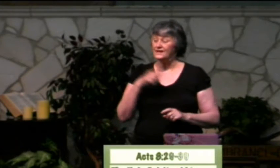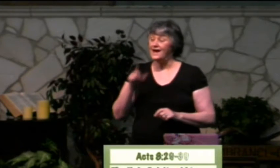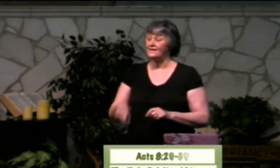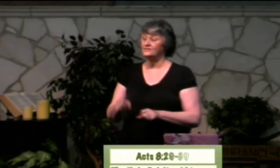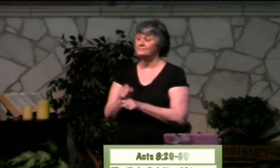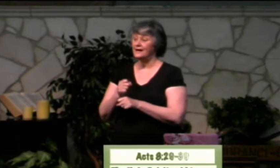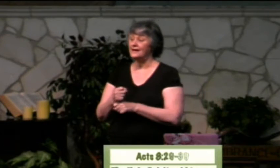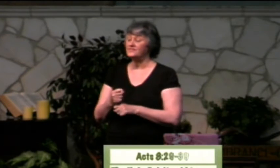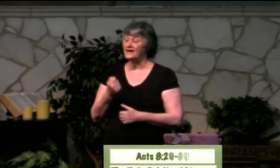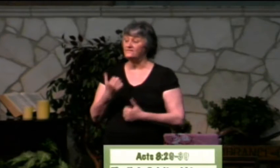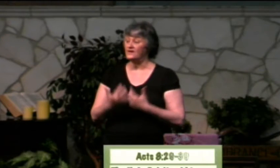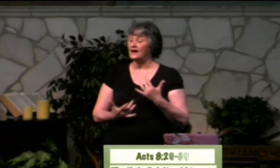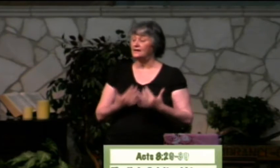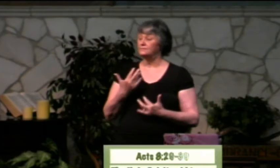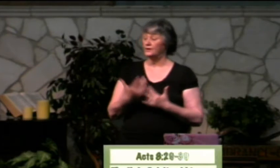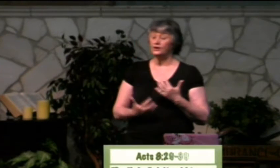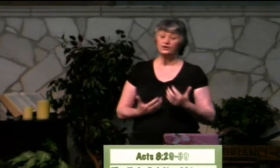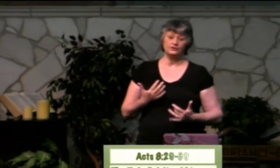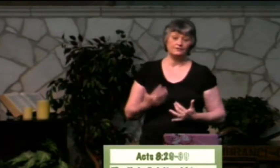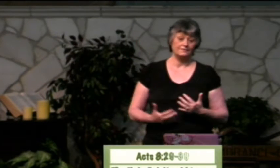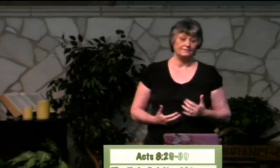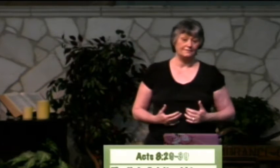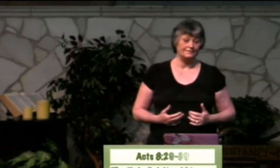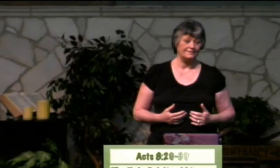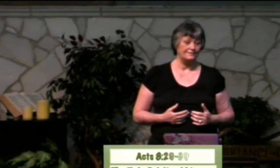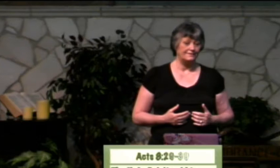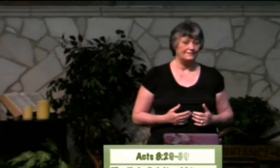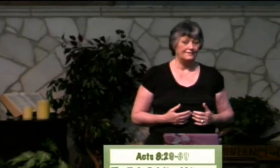have to make that fire burn.